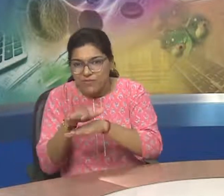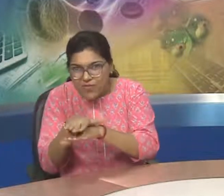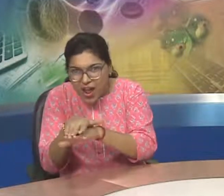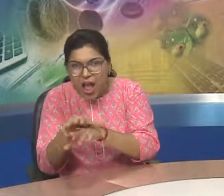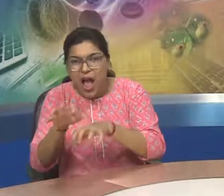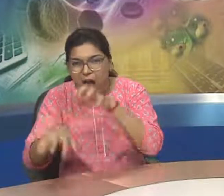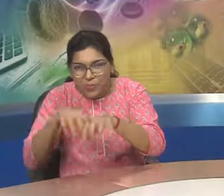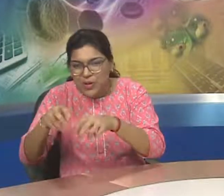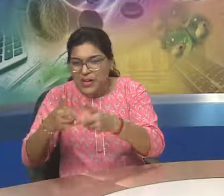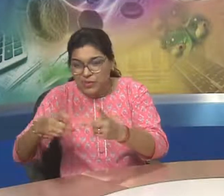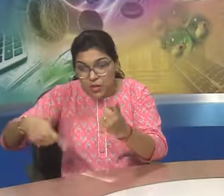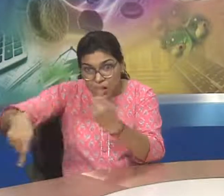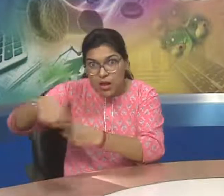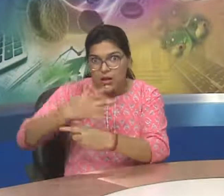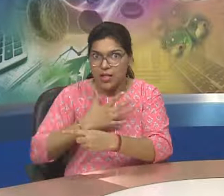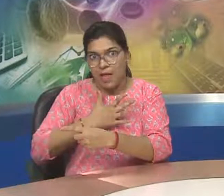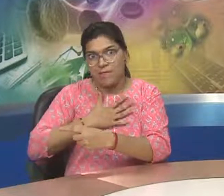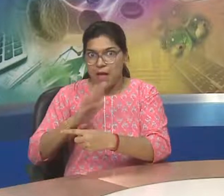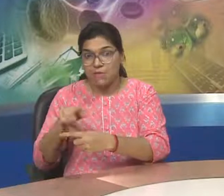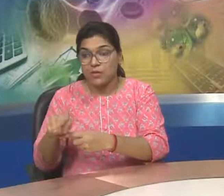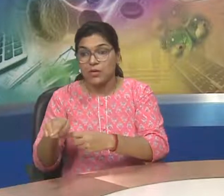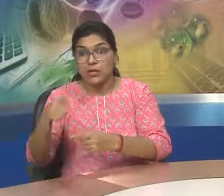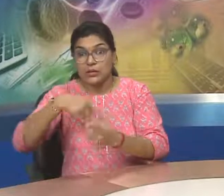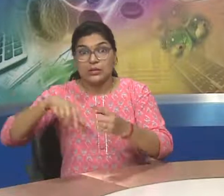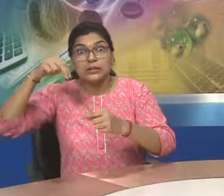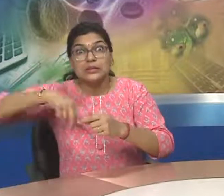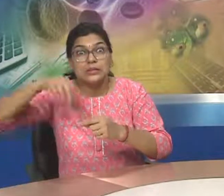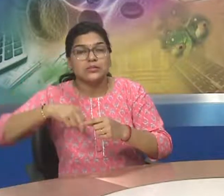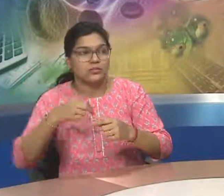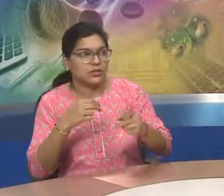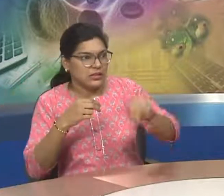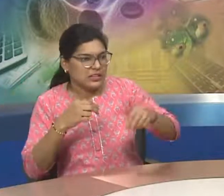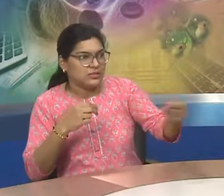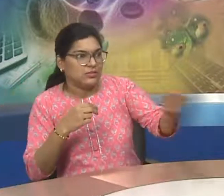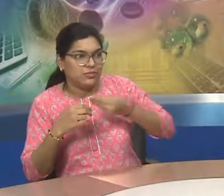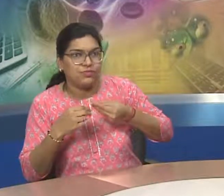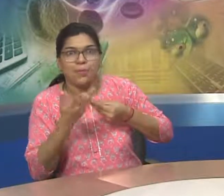critically important for their survival.